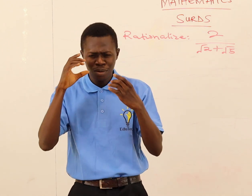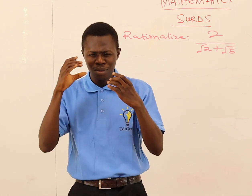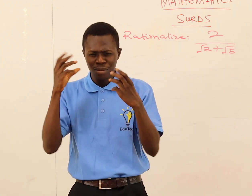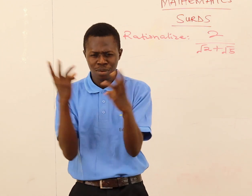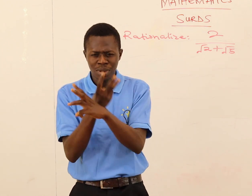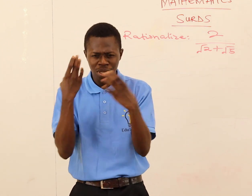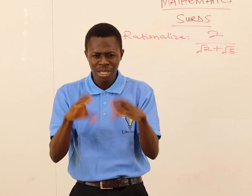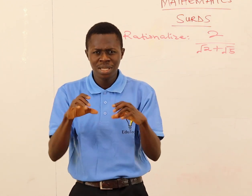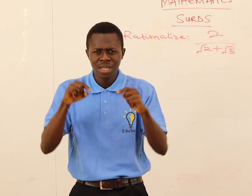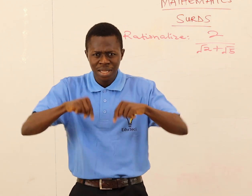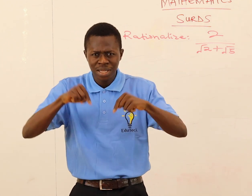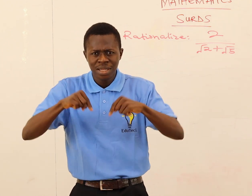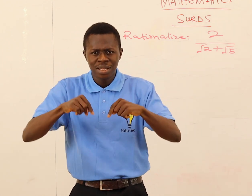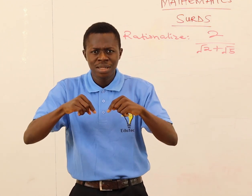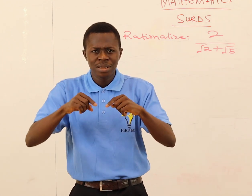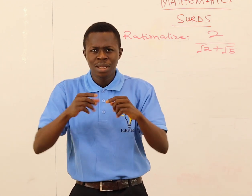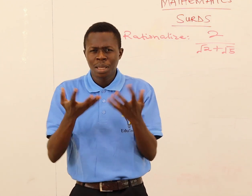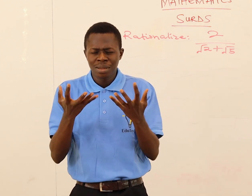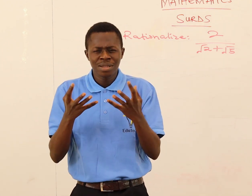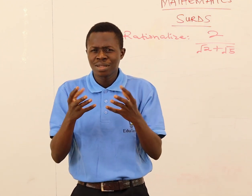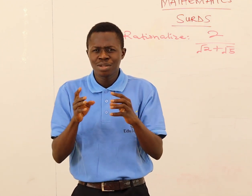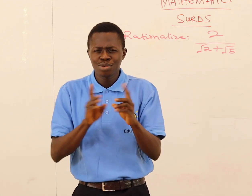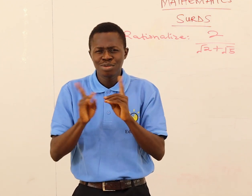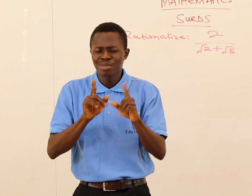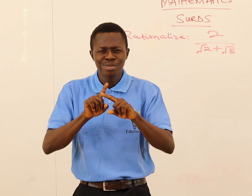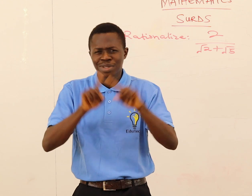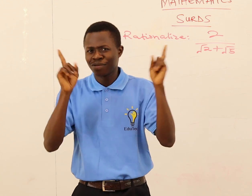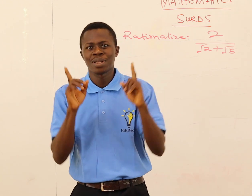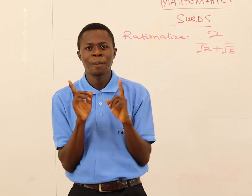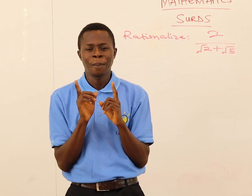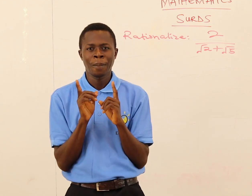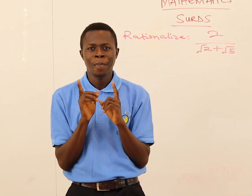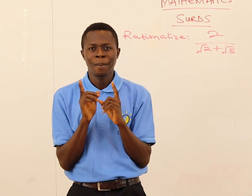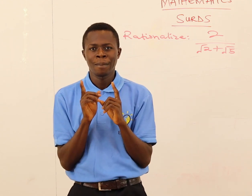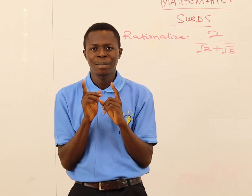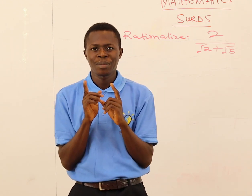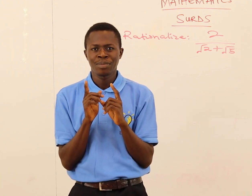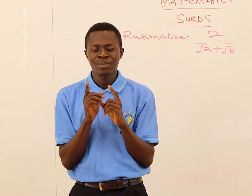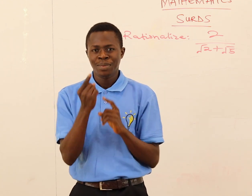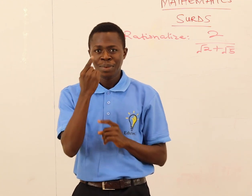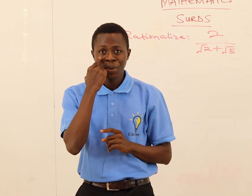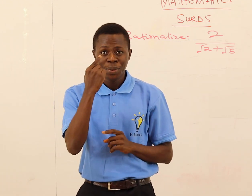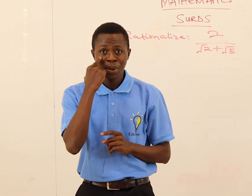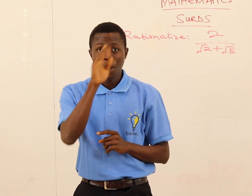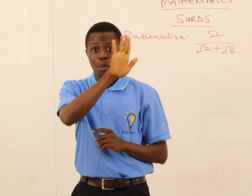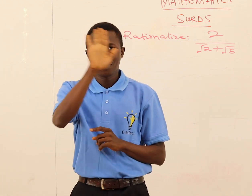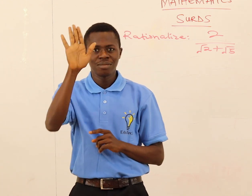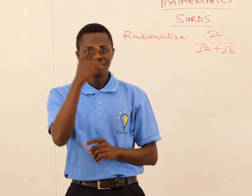So today in this lesson, our major goal is to take a look at something quite